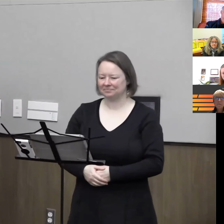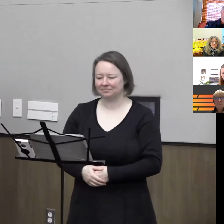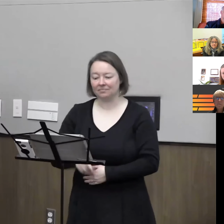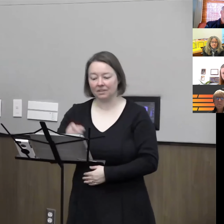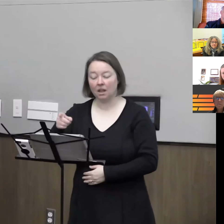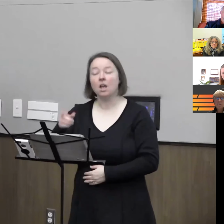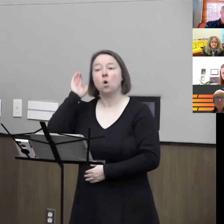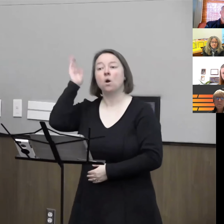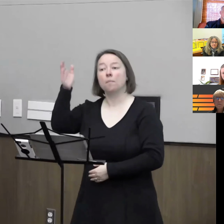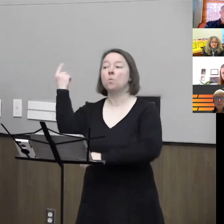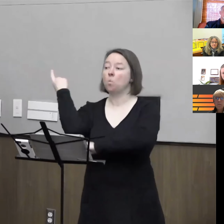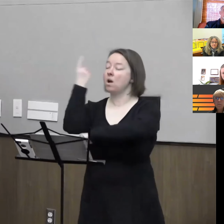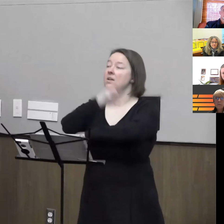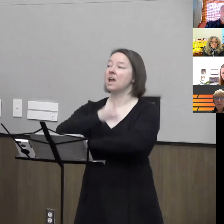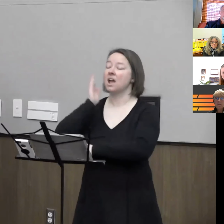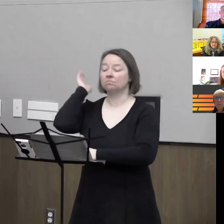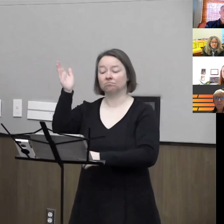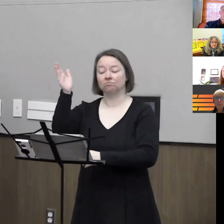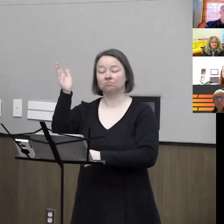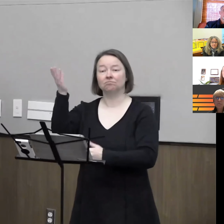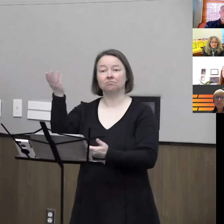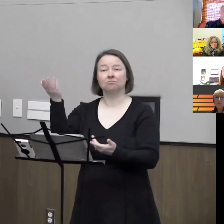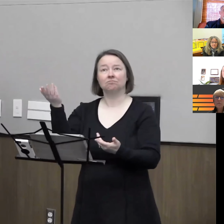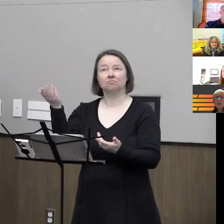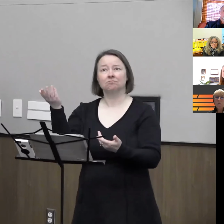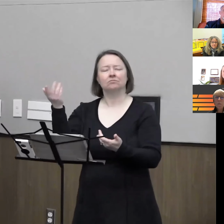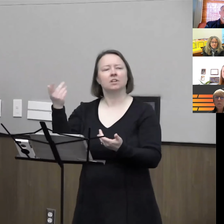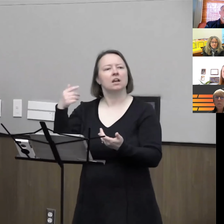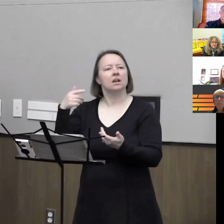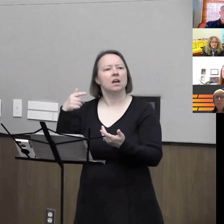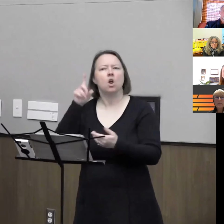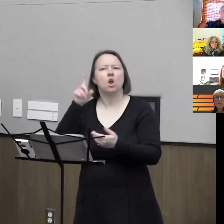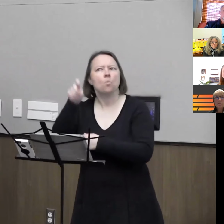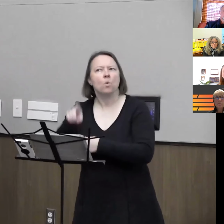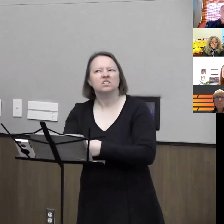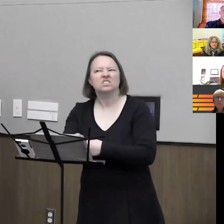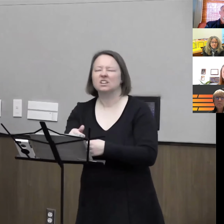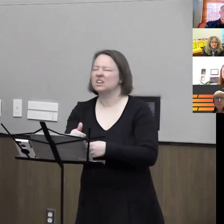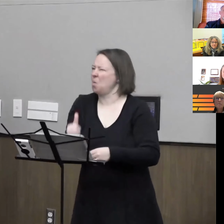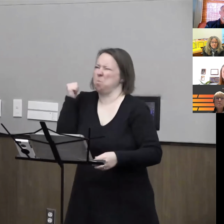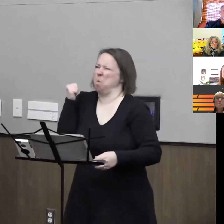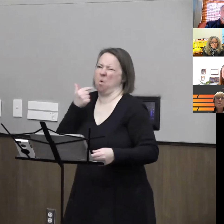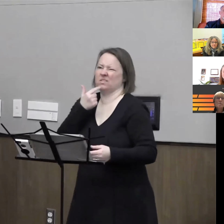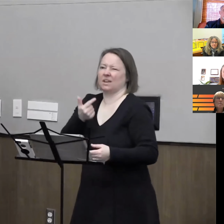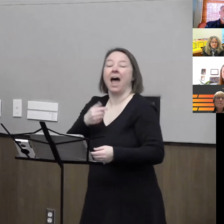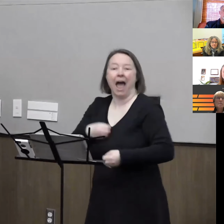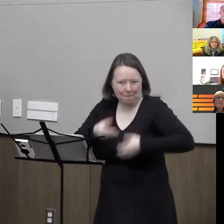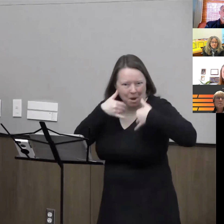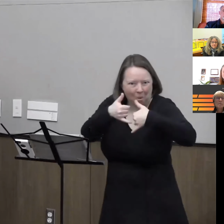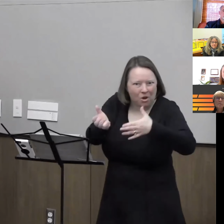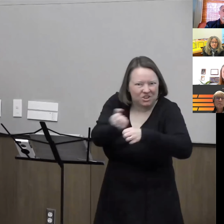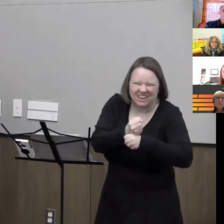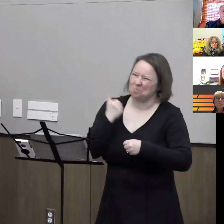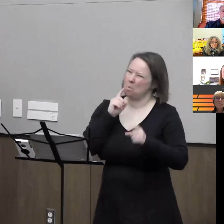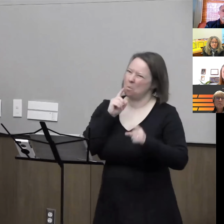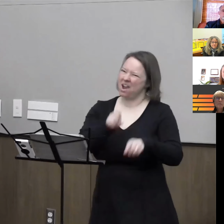Now, there will be a day, and the question won't be, how many awards did you get in